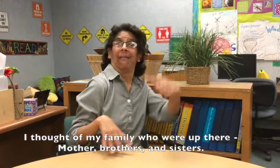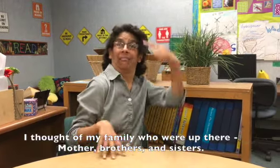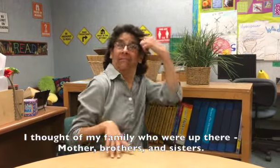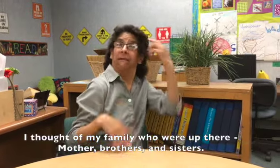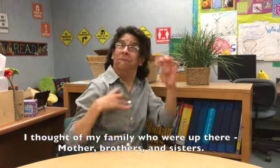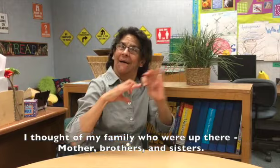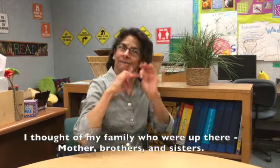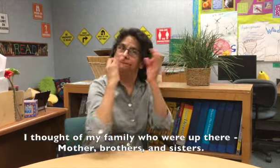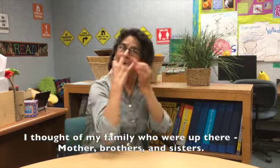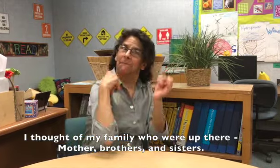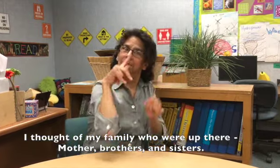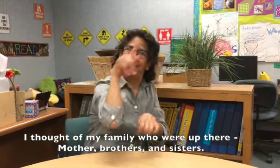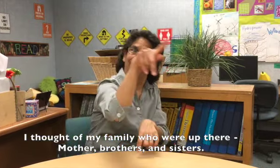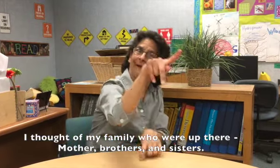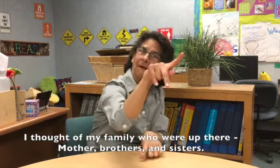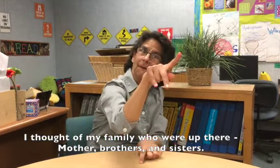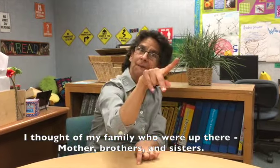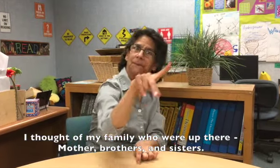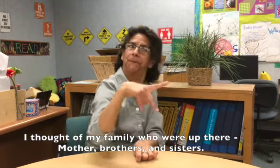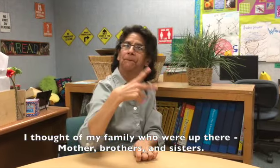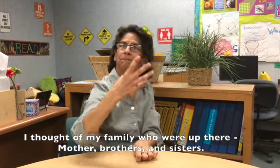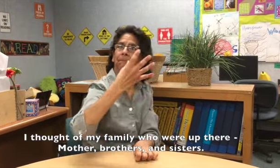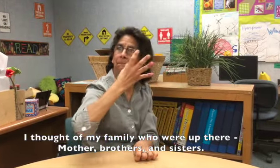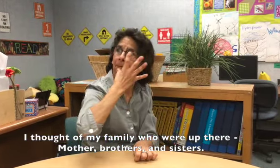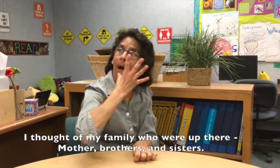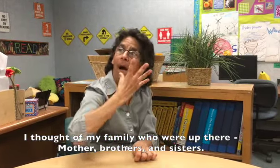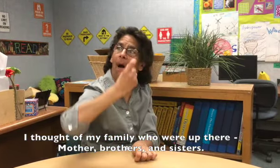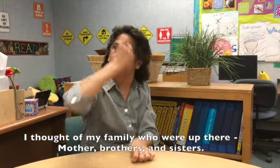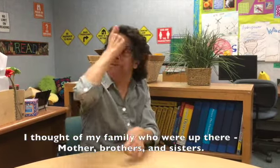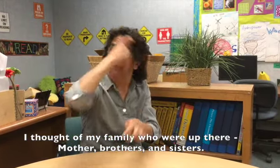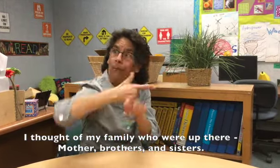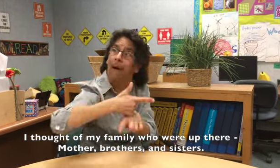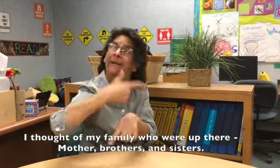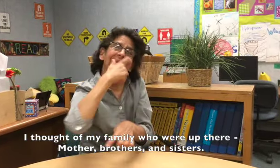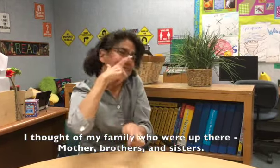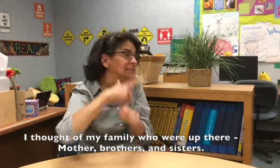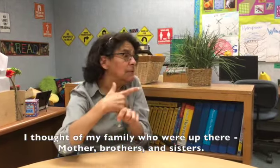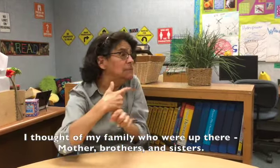I thought of my family who were up there, my mother, brothers, and sisters,